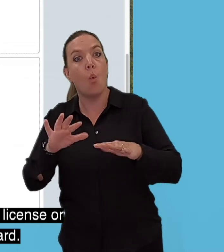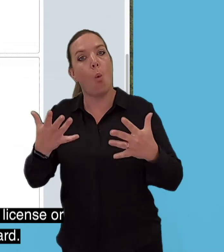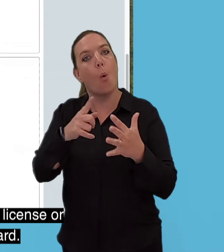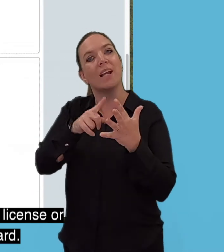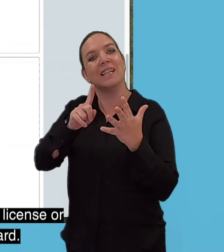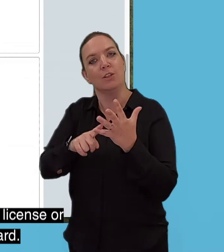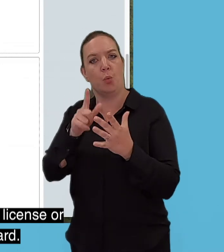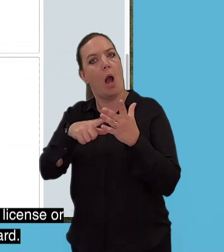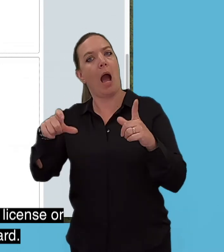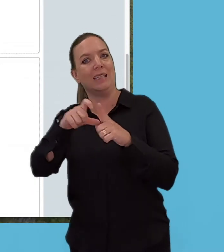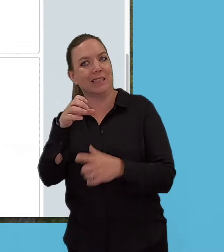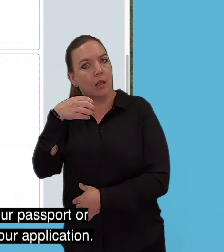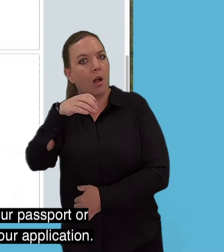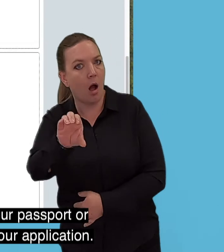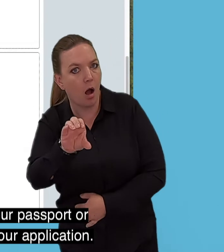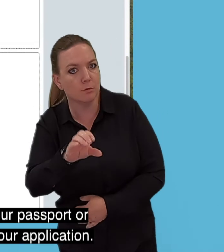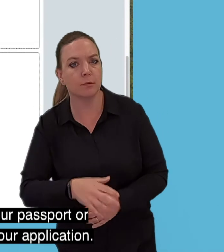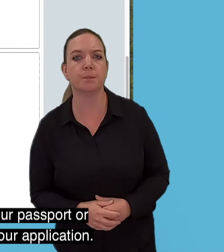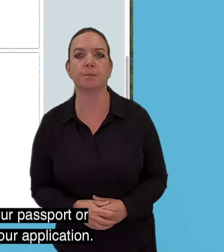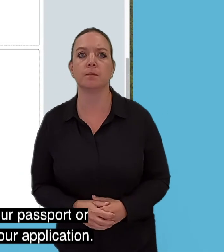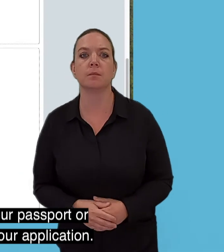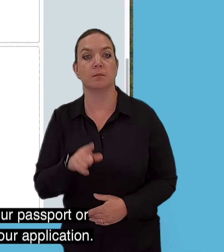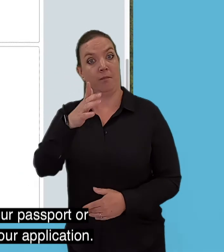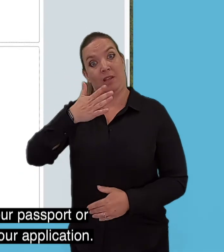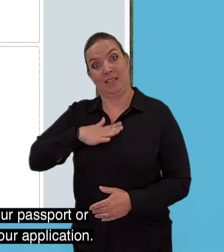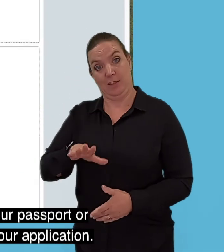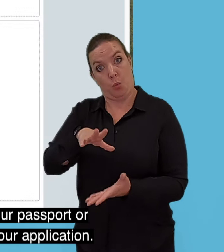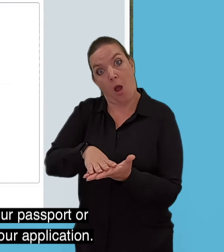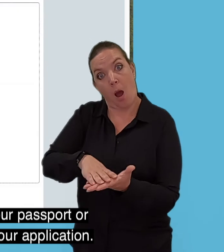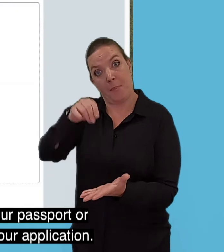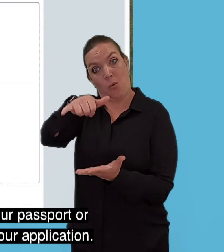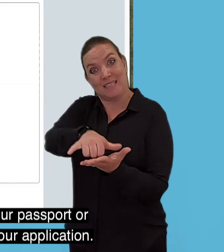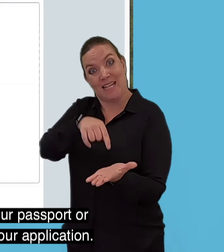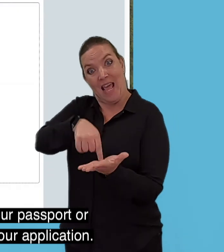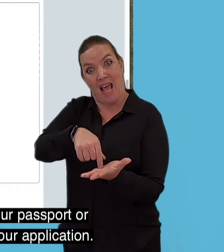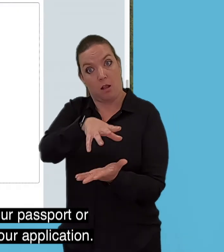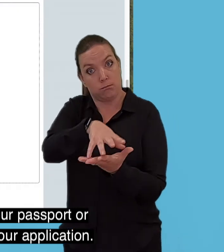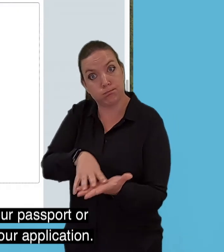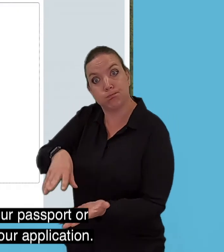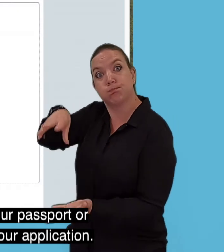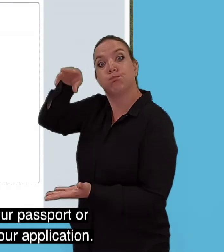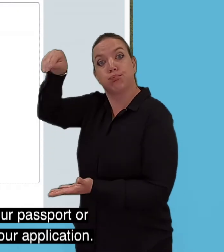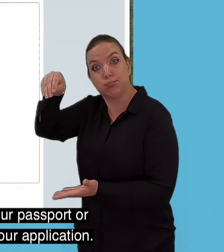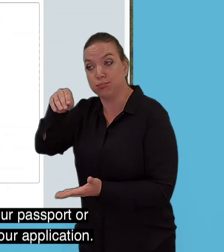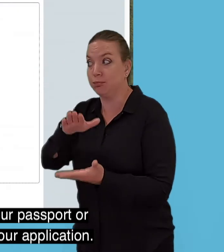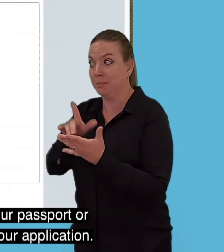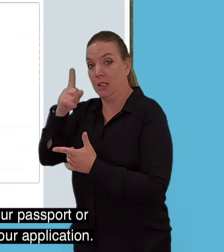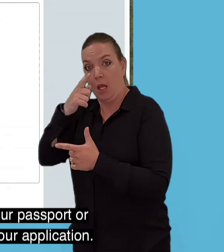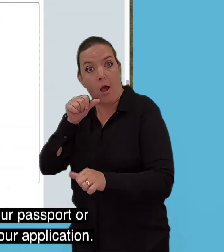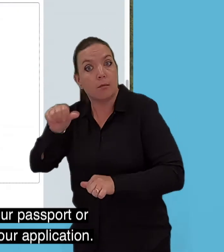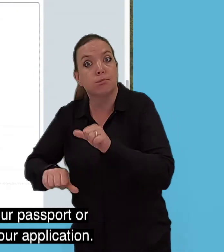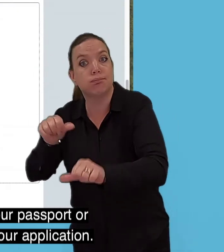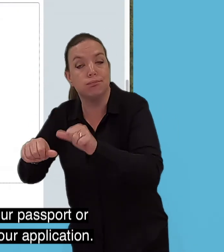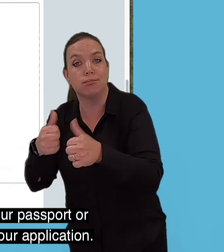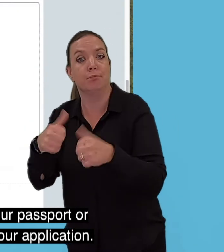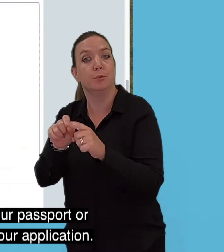or an EU national identity card. You will need to upload a scan of your passport or ID in order to